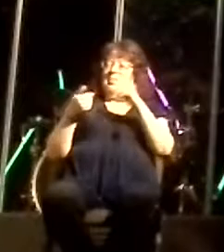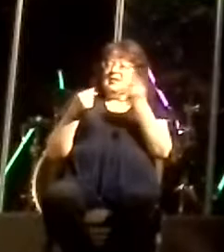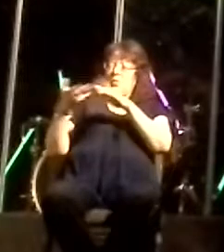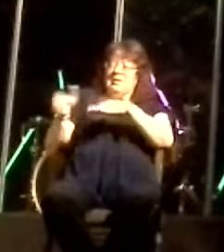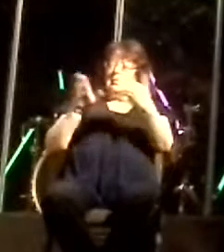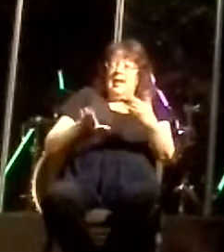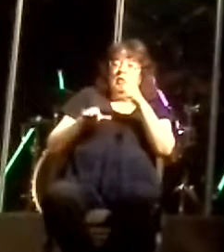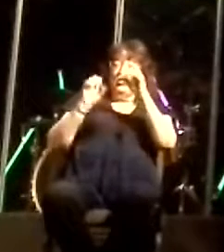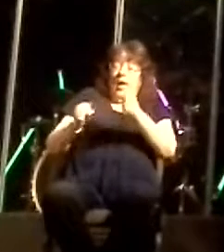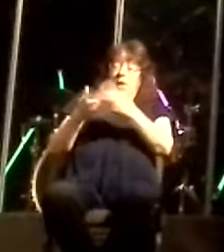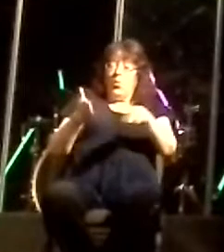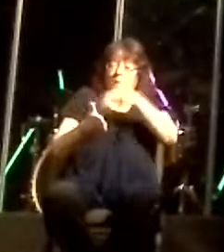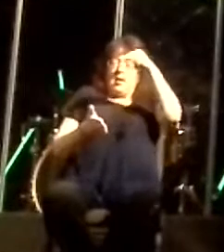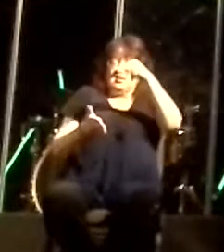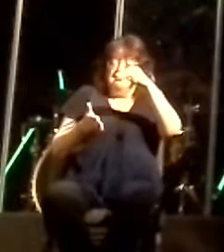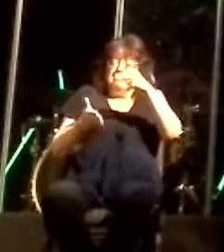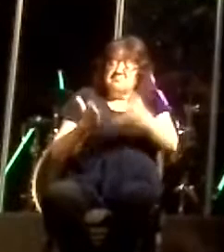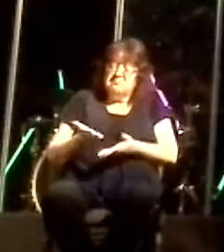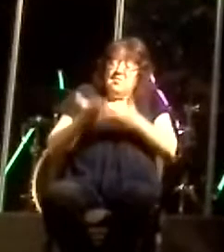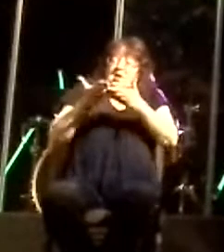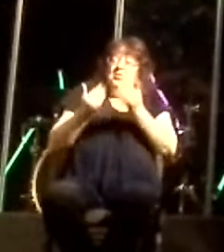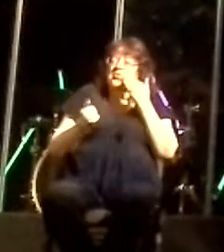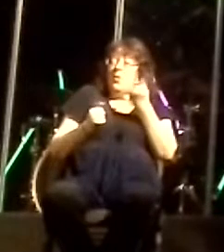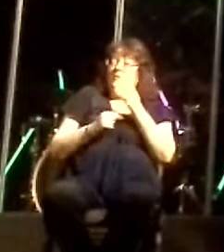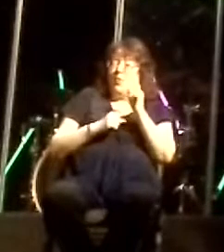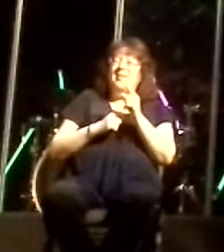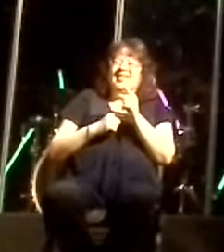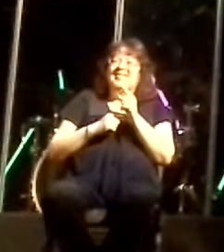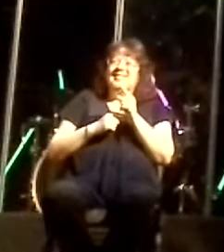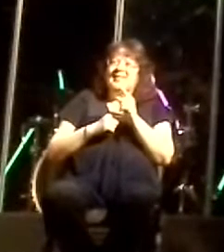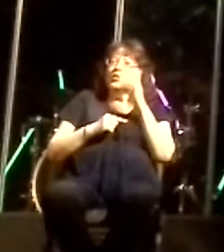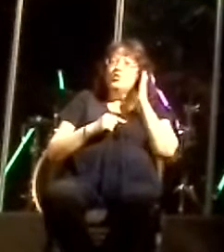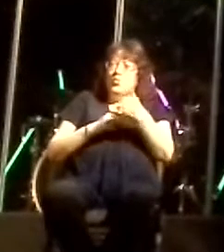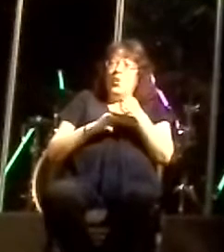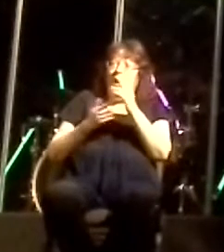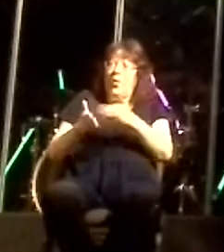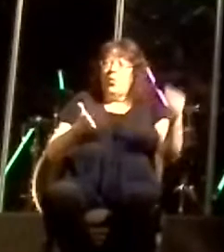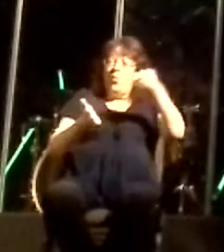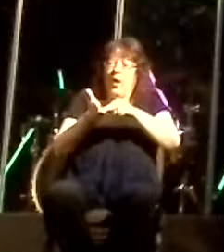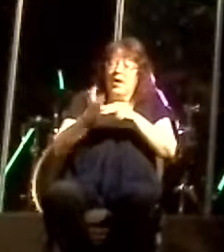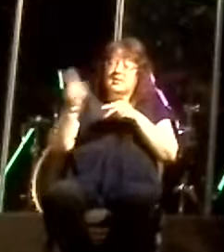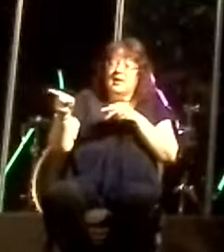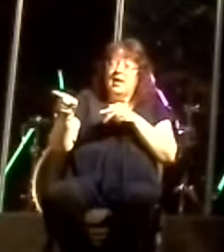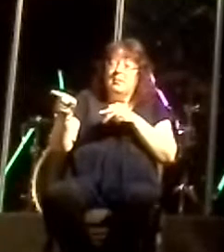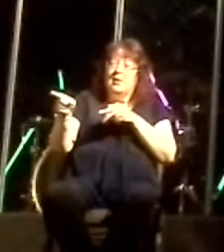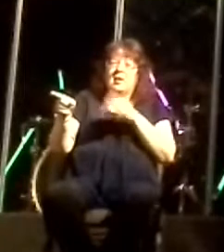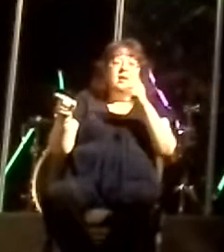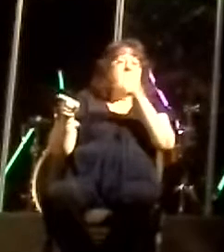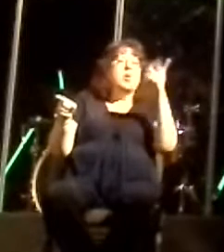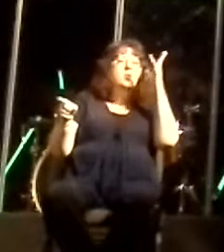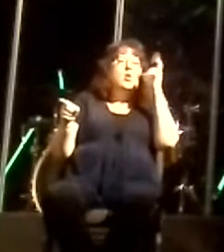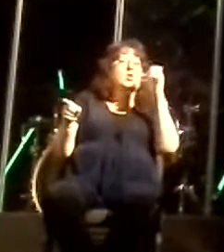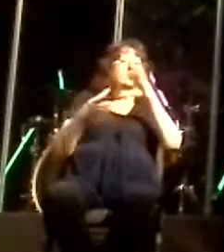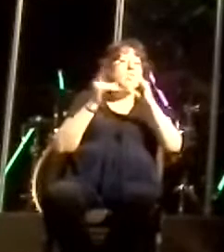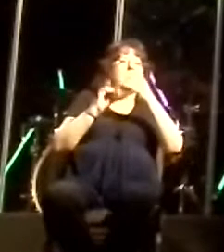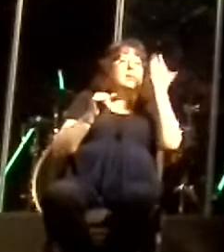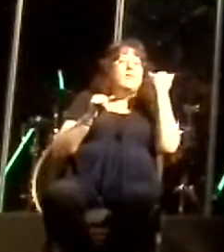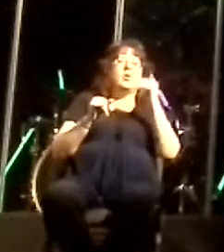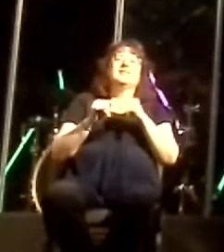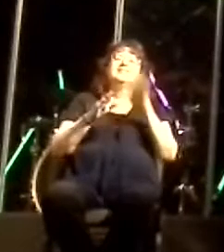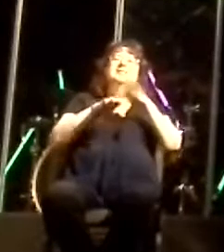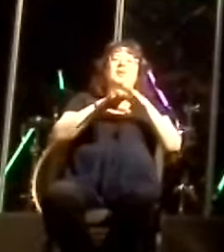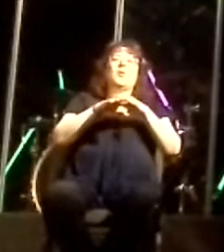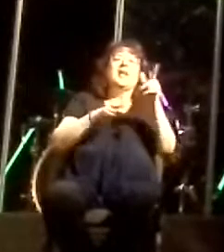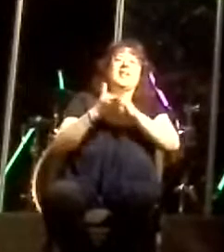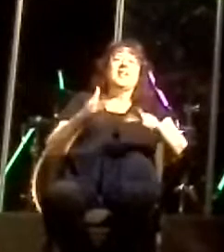the dead, and you know that just in a few moments, you are going to raise that person from the dead. Those of you who've never heard this story before, spoiler